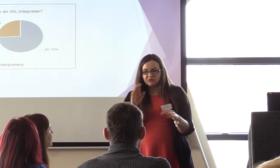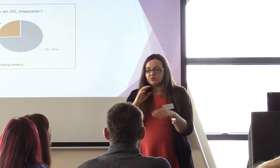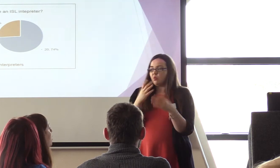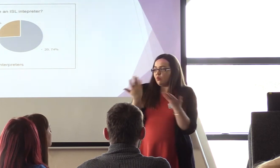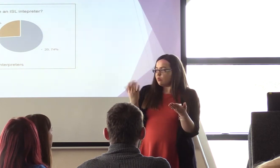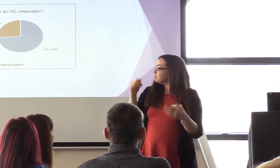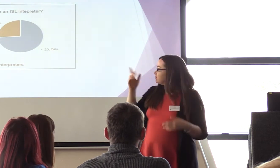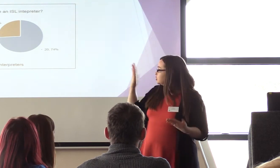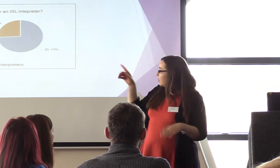Access wasn't the issue.